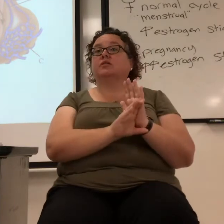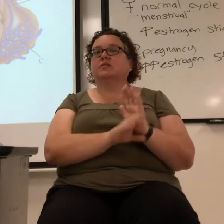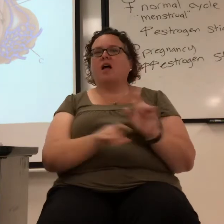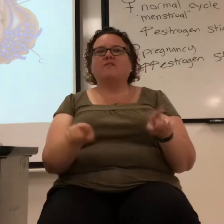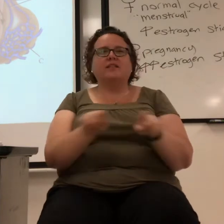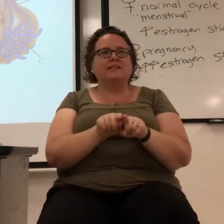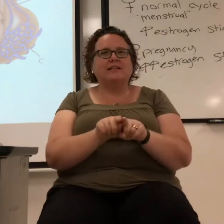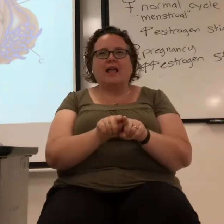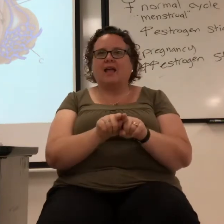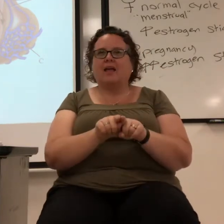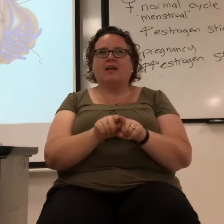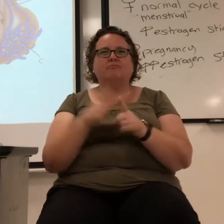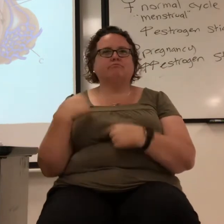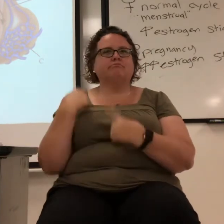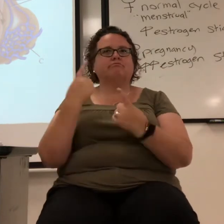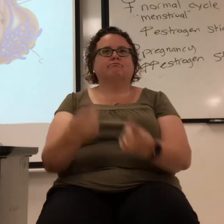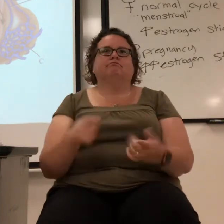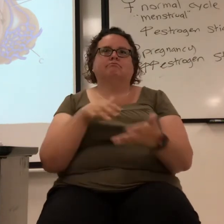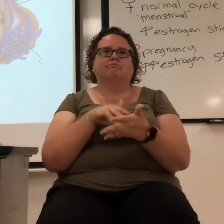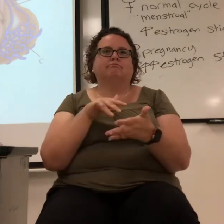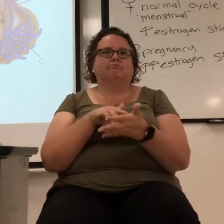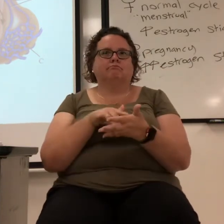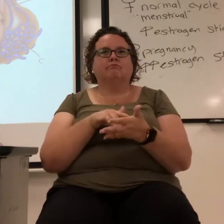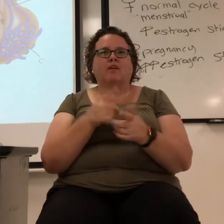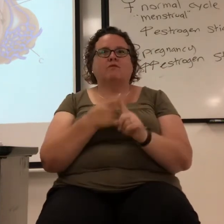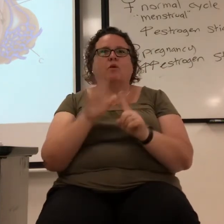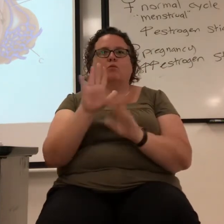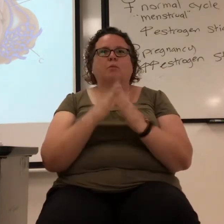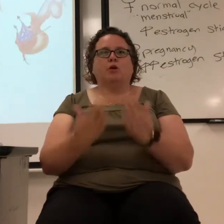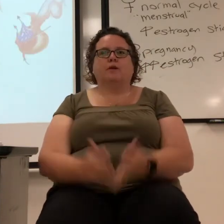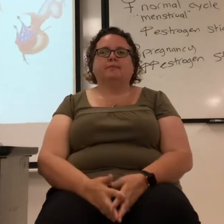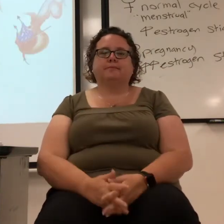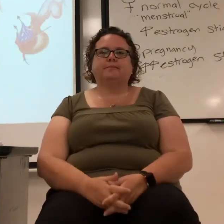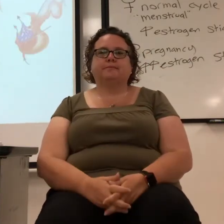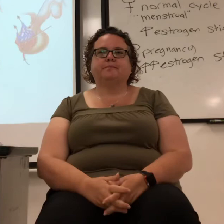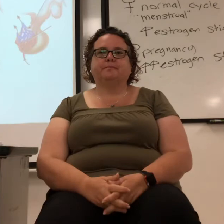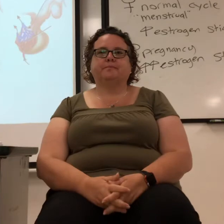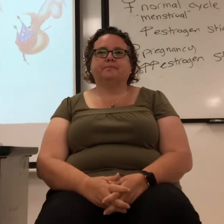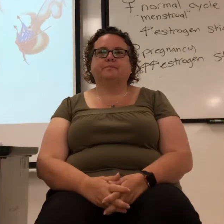the same thing that we studied about in the Marriott book.